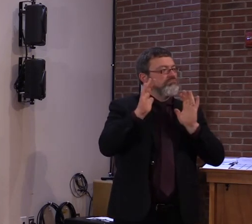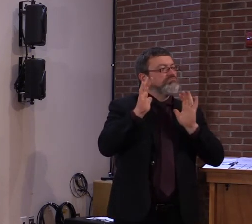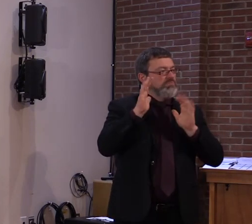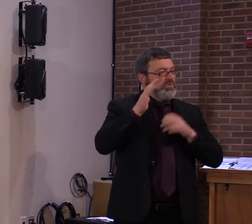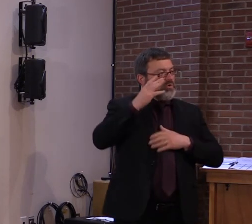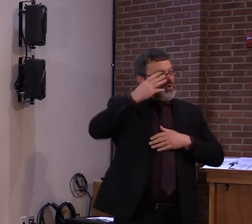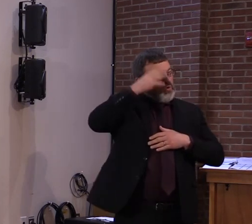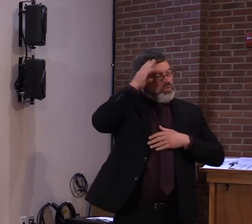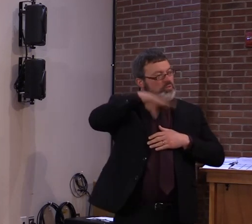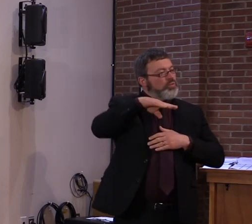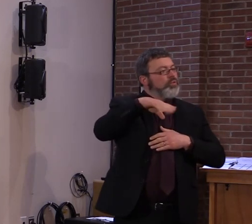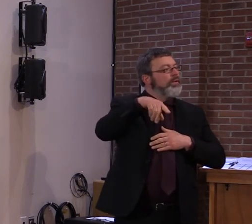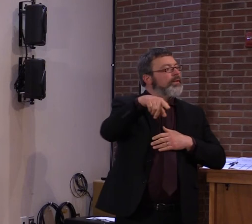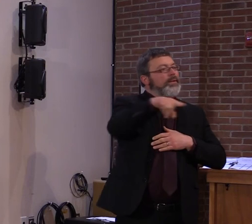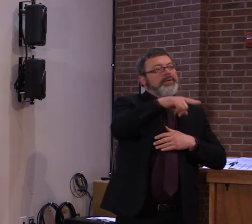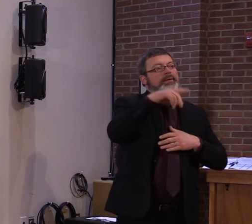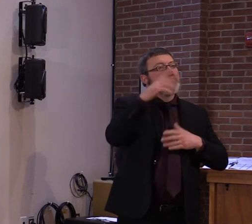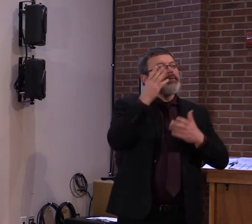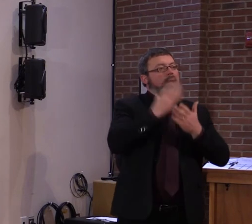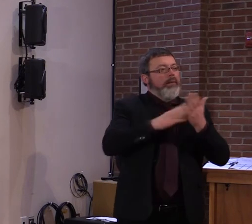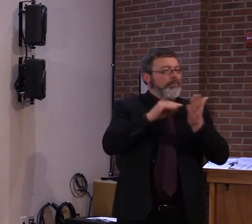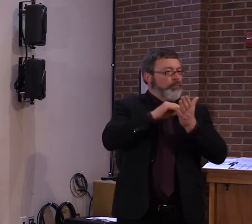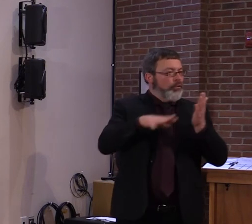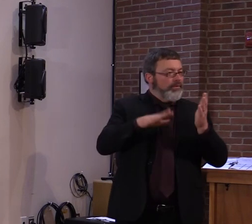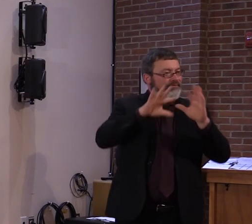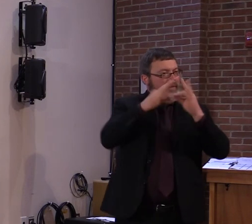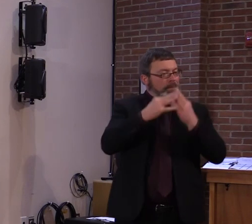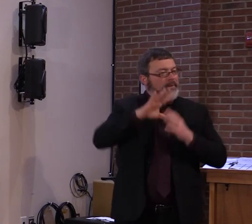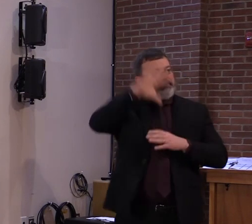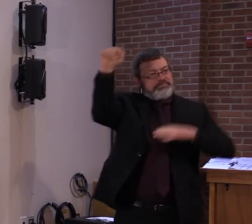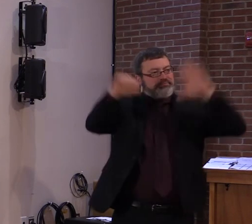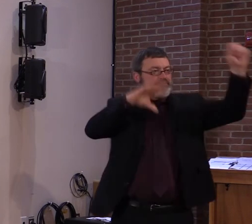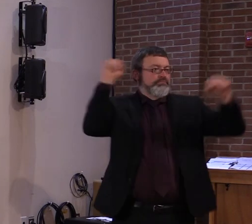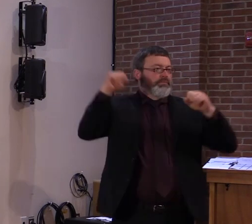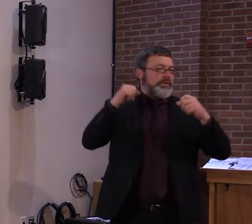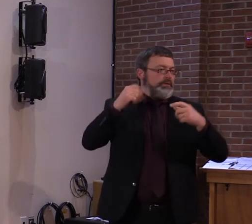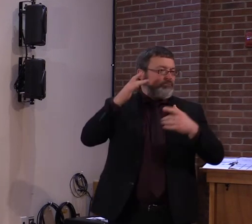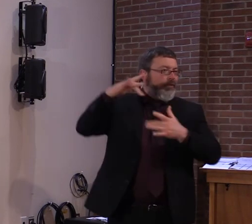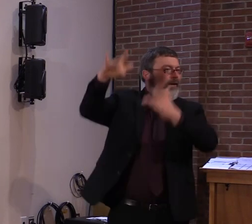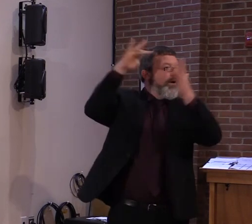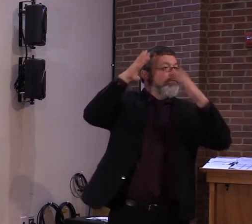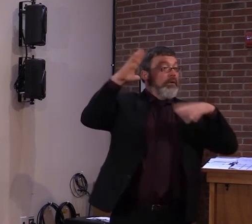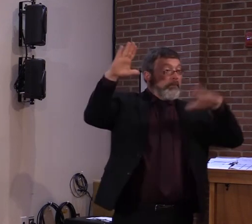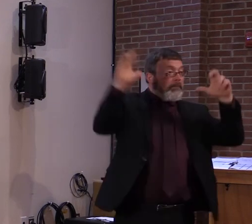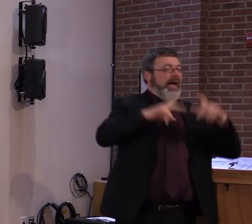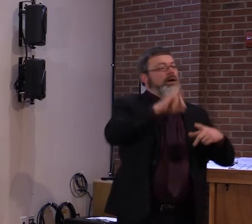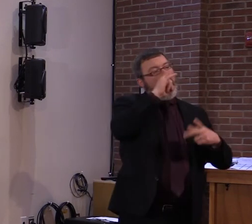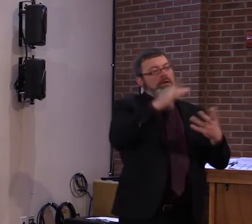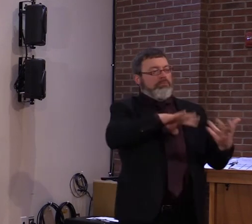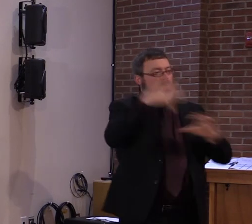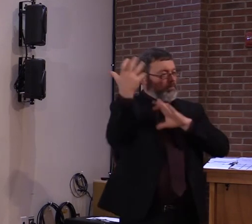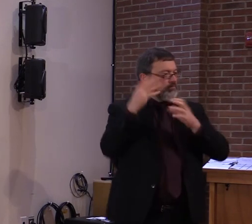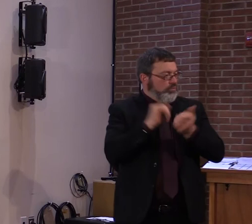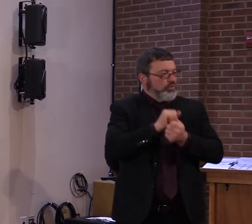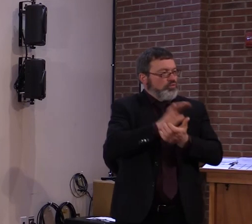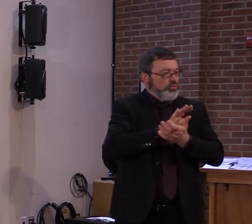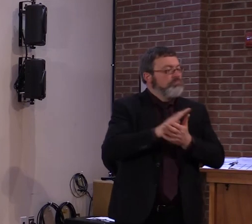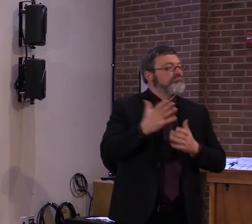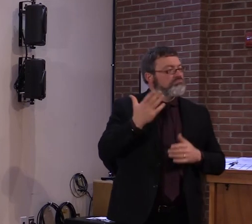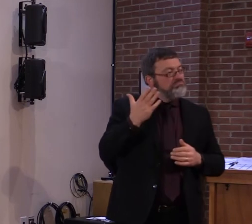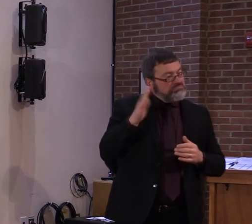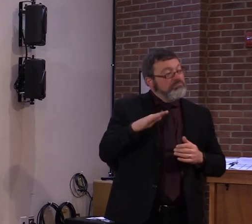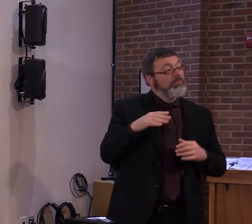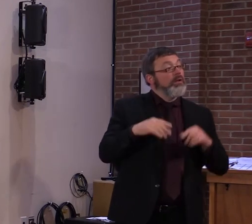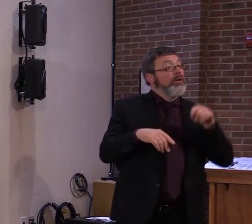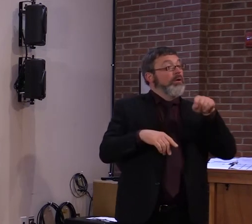that into daily health checks. But we've also heard from one district that says that they want to be able to ban kids suspected of